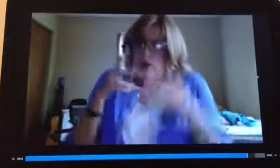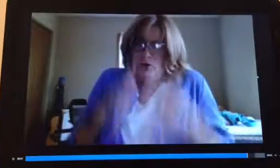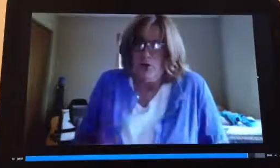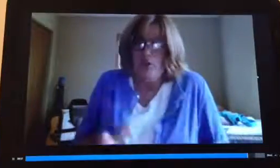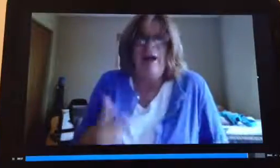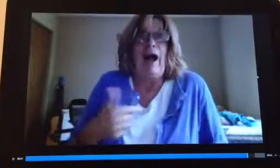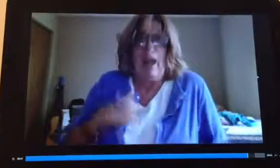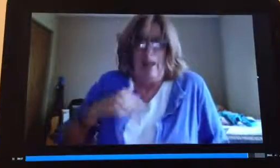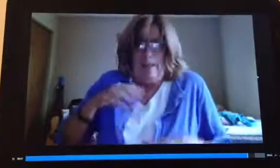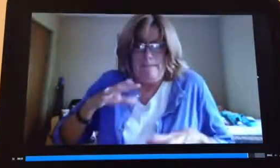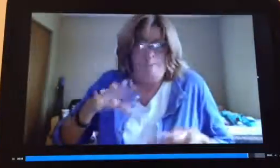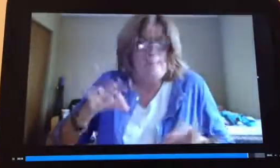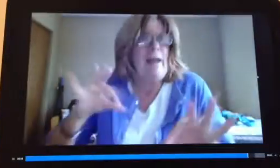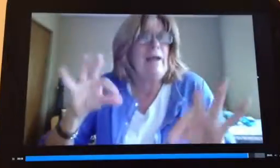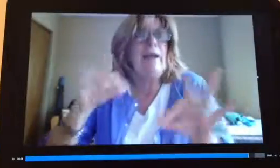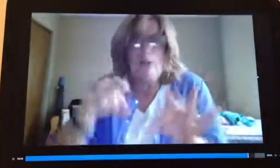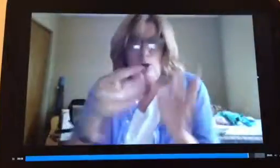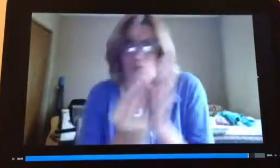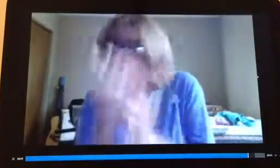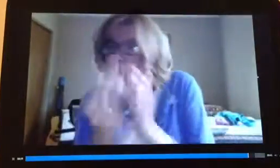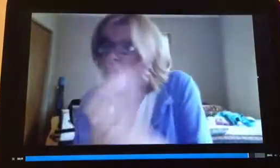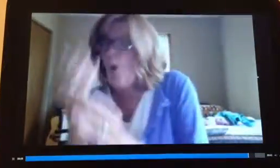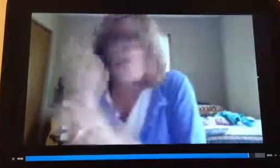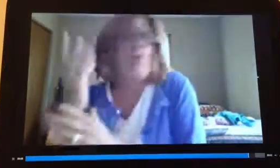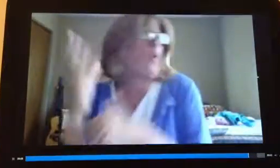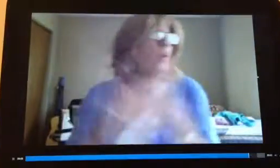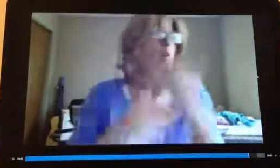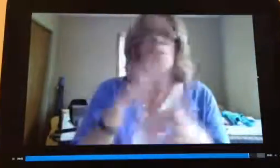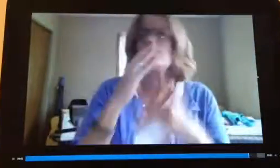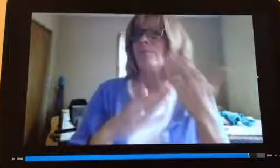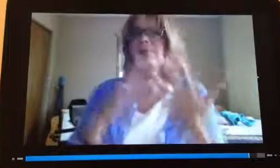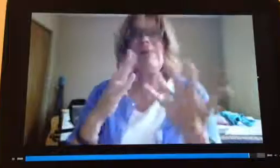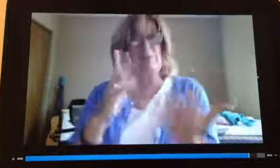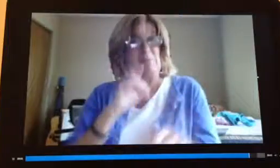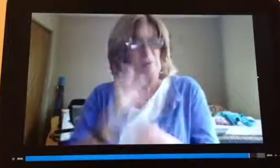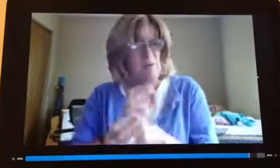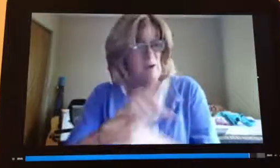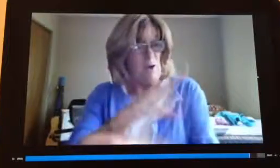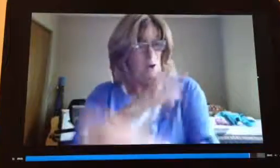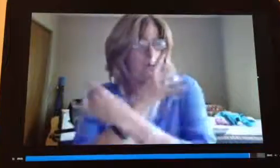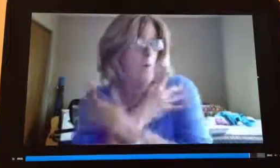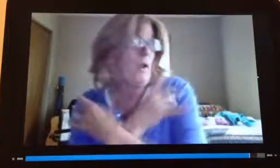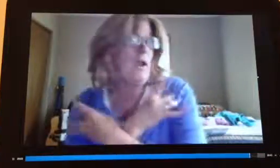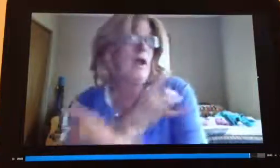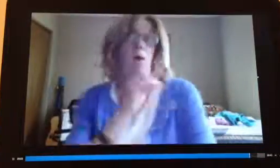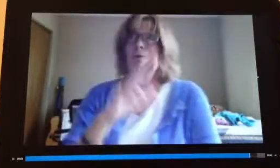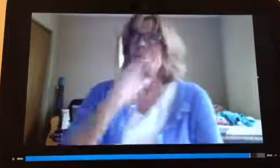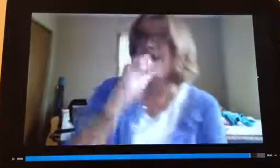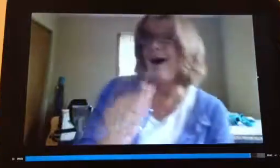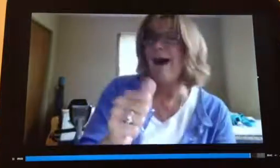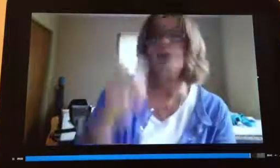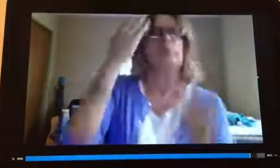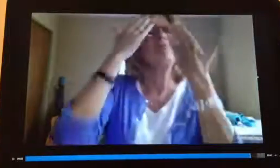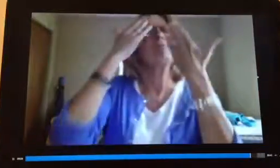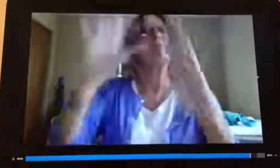it was really cool. I saw I started picking little plants and things like that,